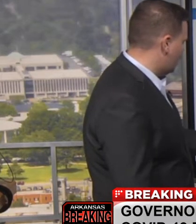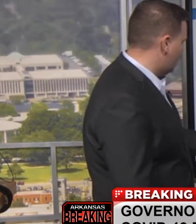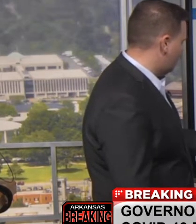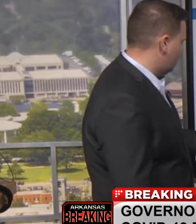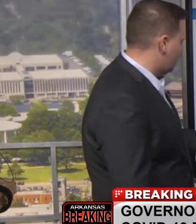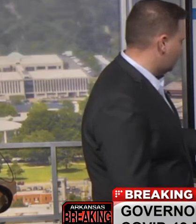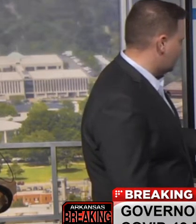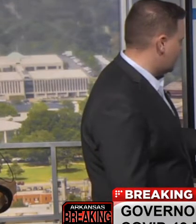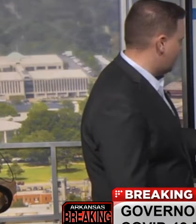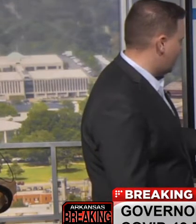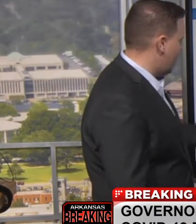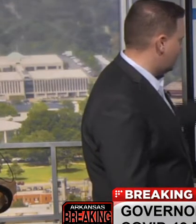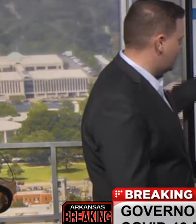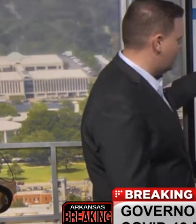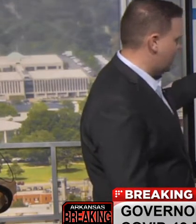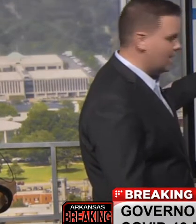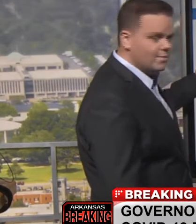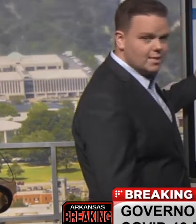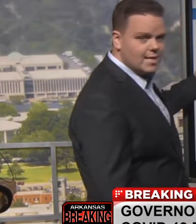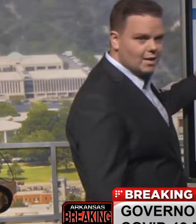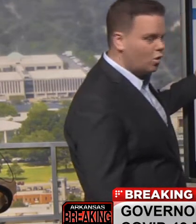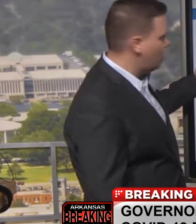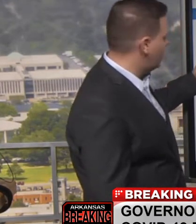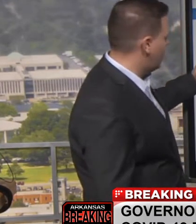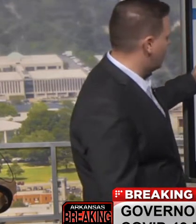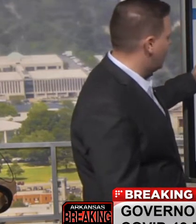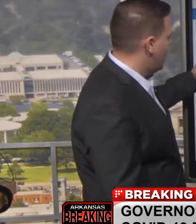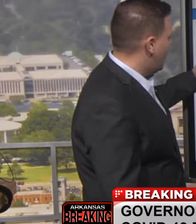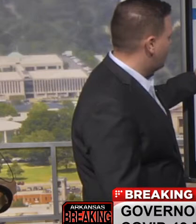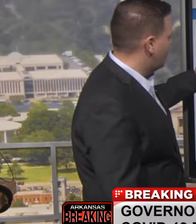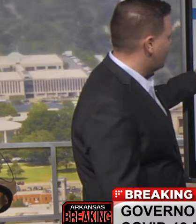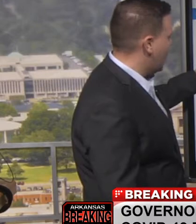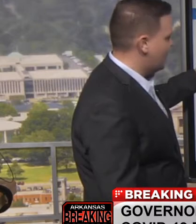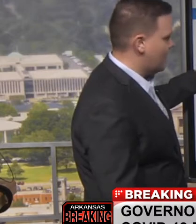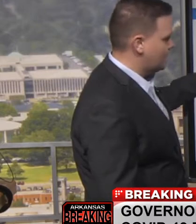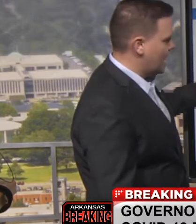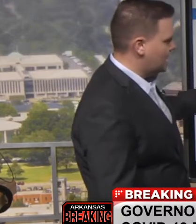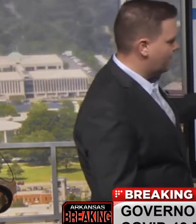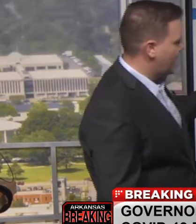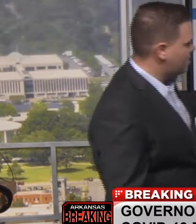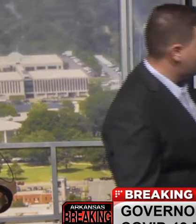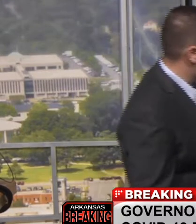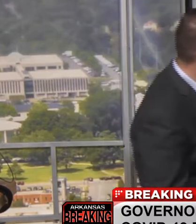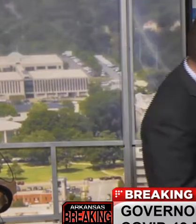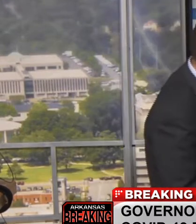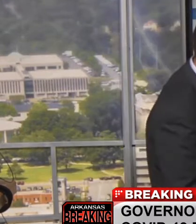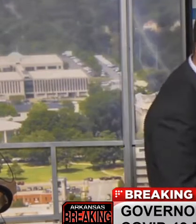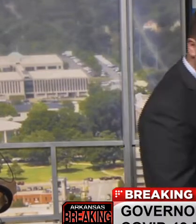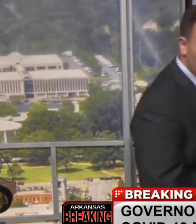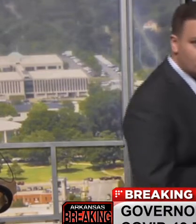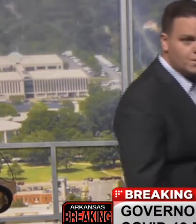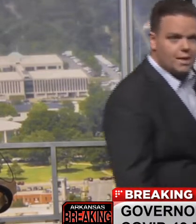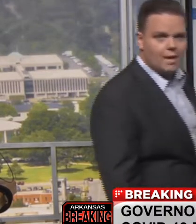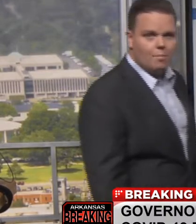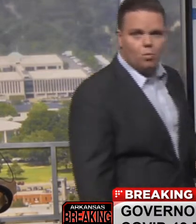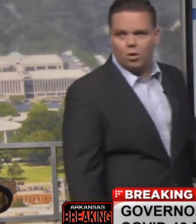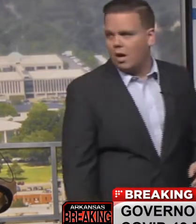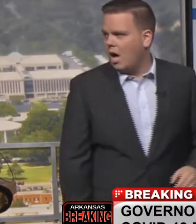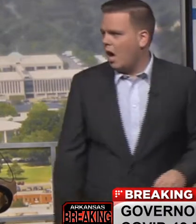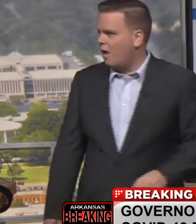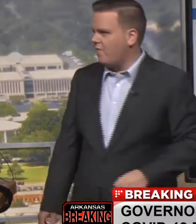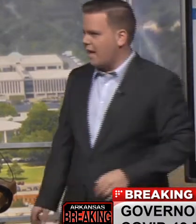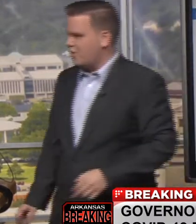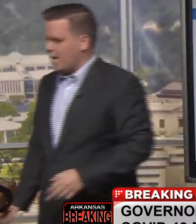confirmed, nearly 7,000, but it gives us that total number of nearly 8,000 active cases across the state. Of course, you see a lot